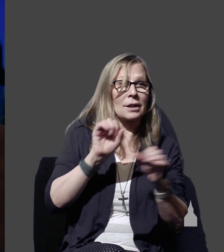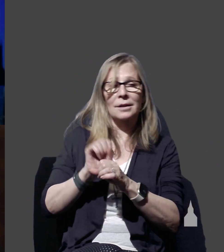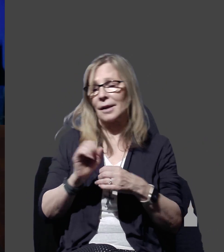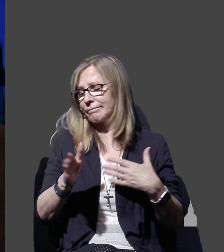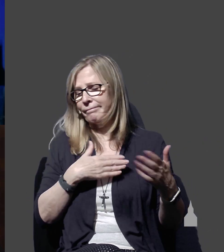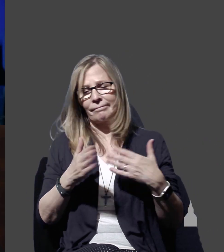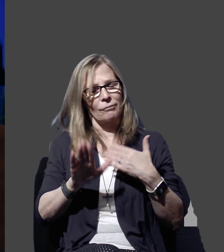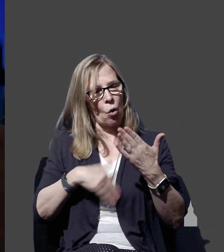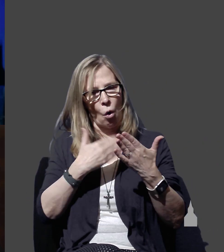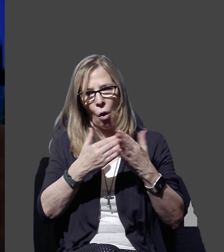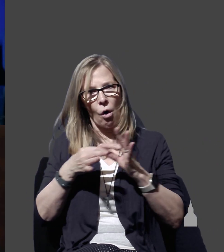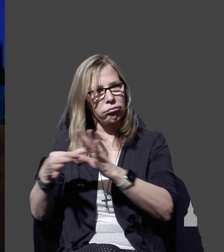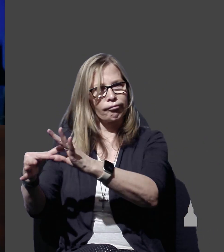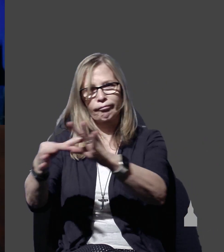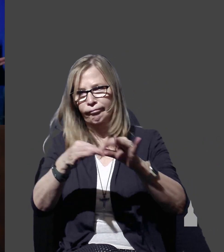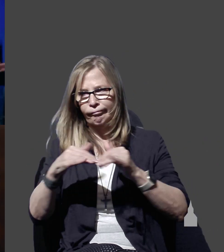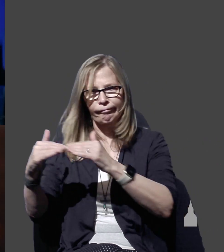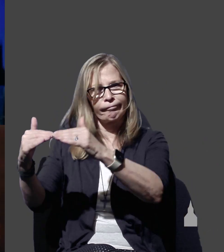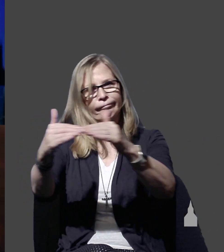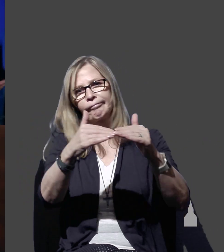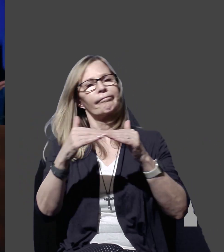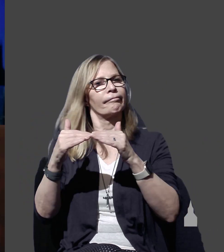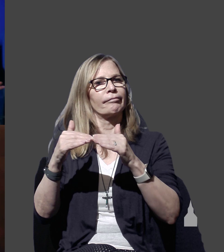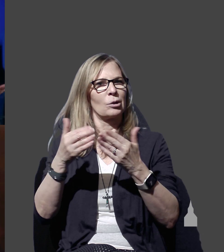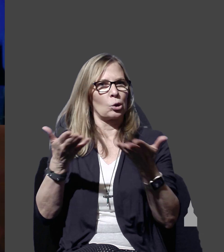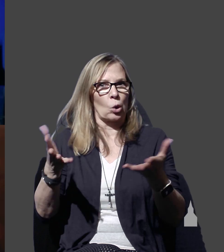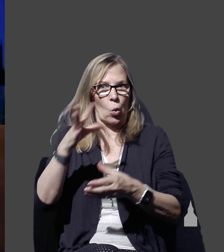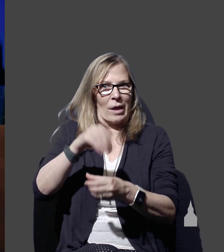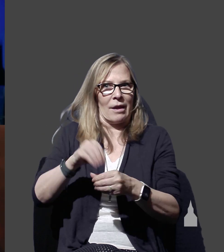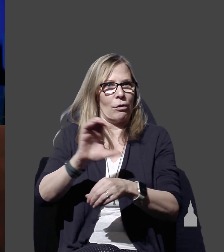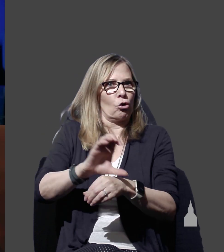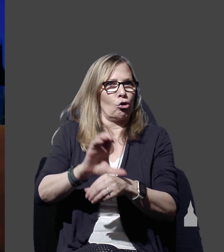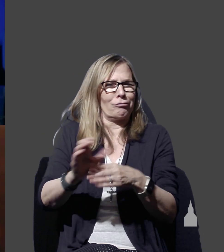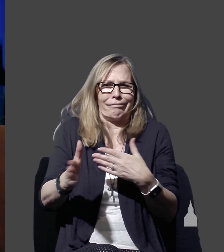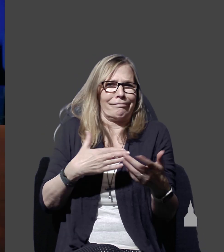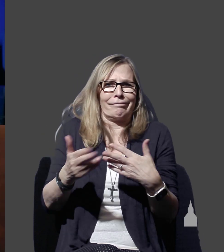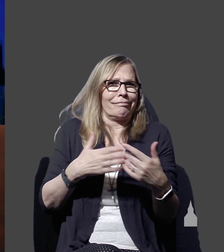So in the church, the masters and the slave, it didn't matter.